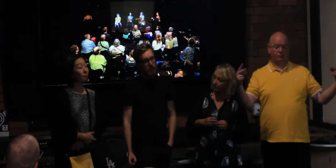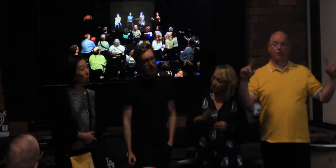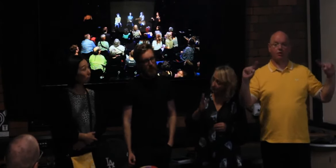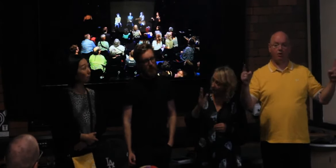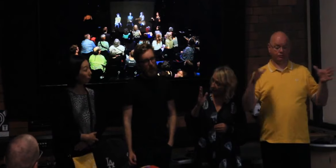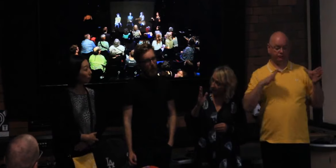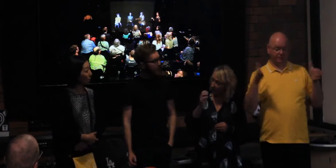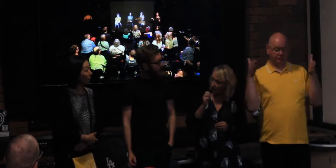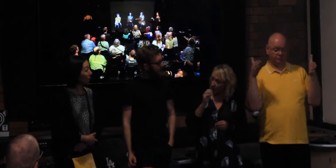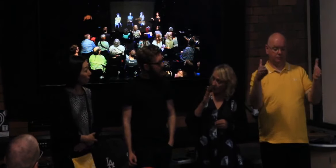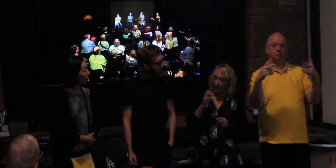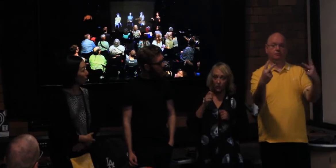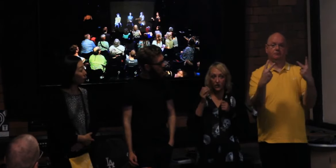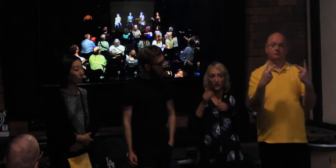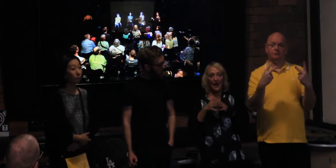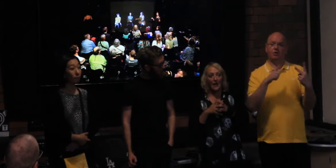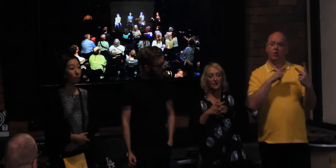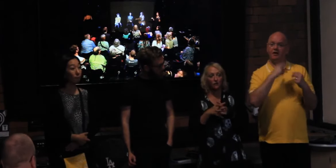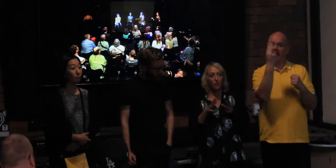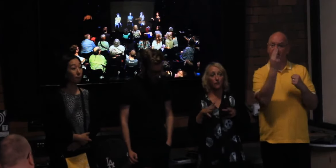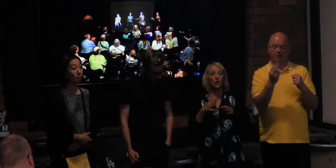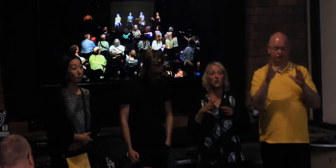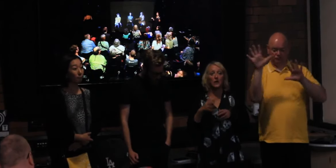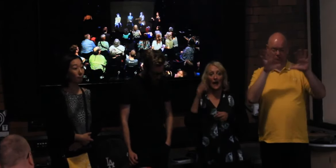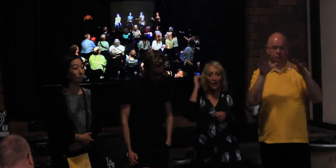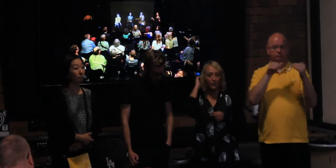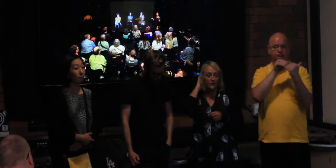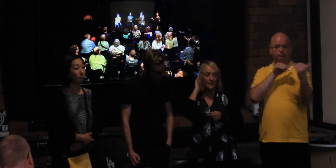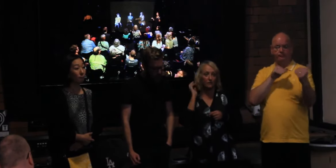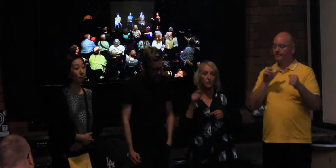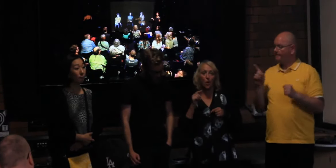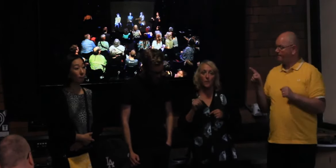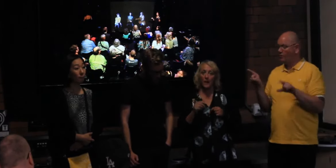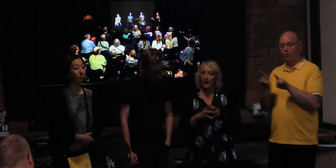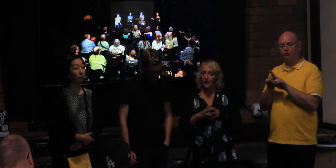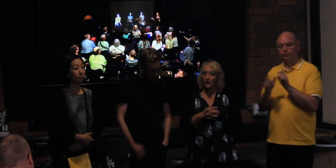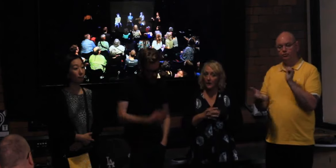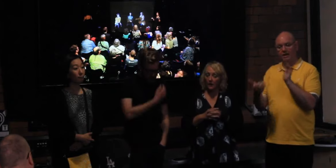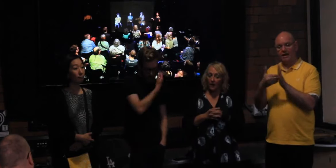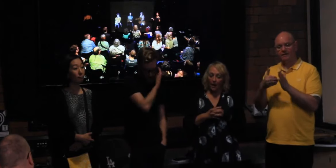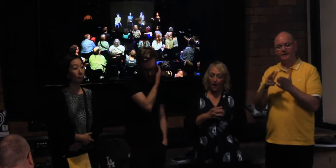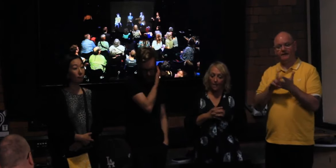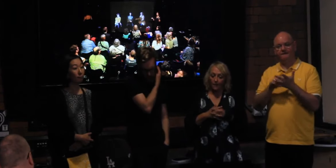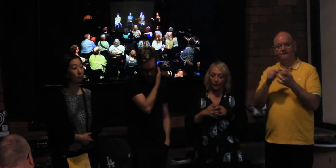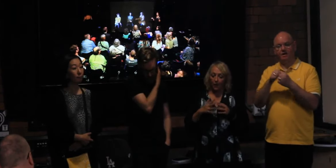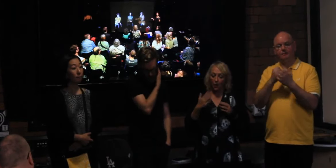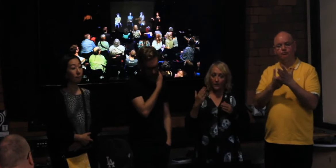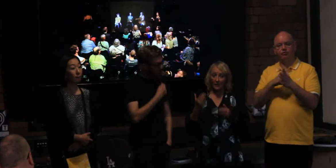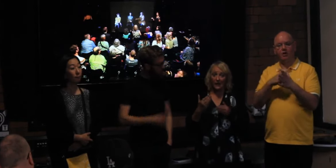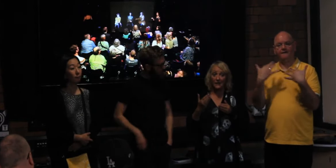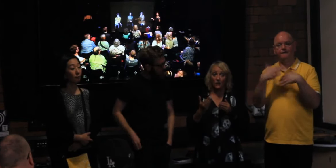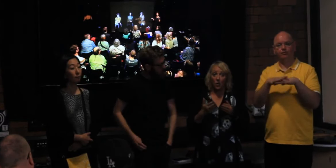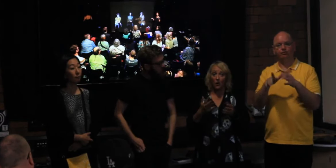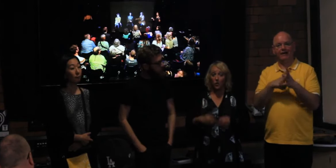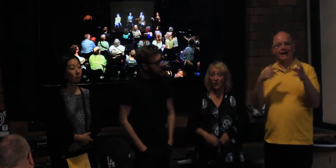effectively. And also to add, VibraFusionLab and David Bobier, who has